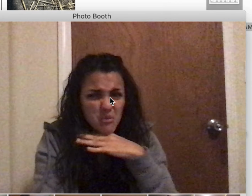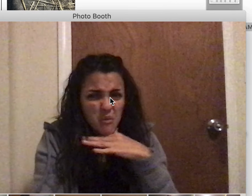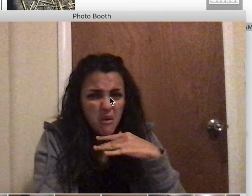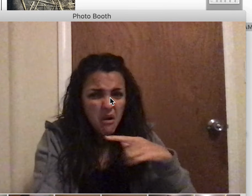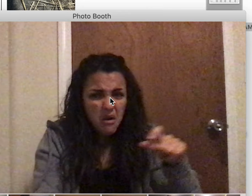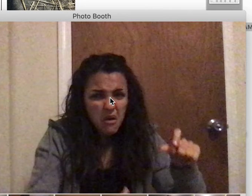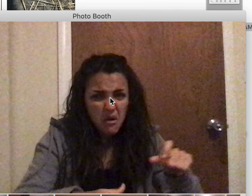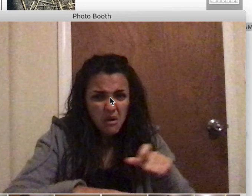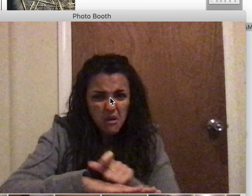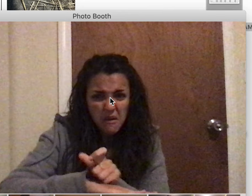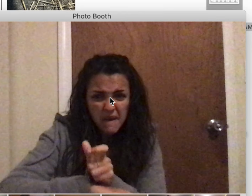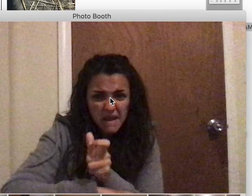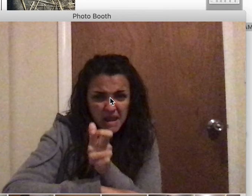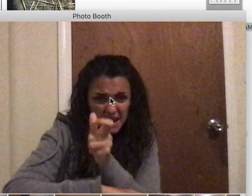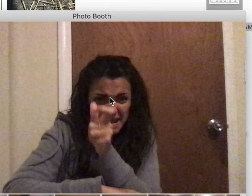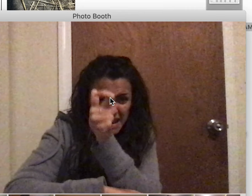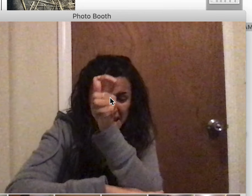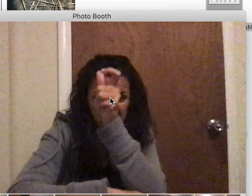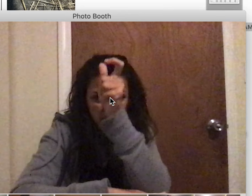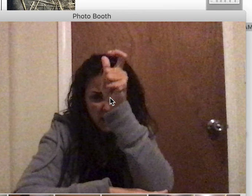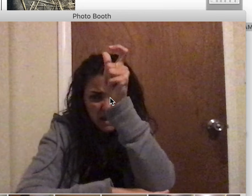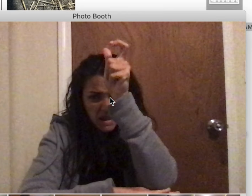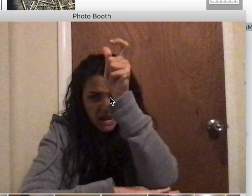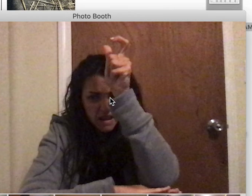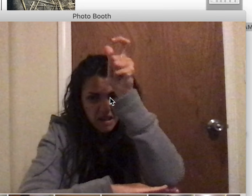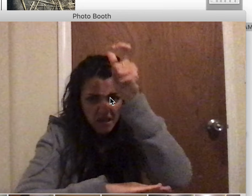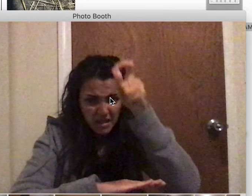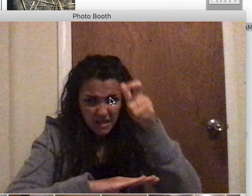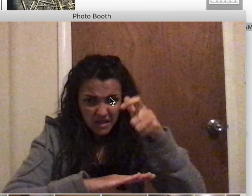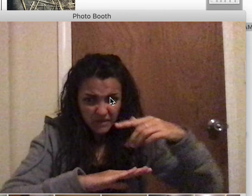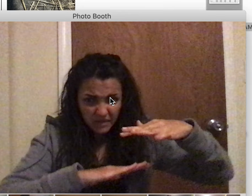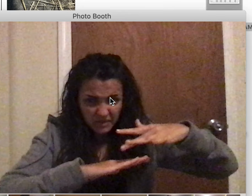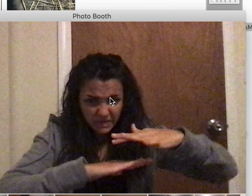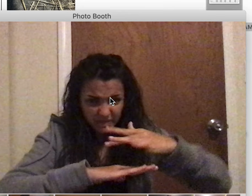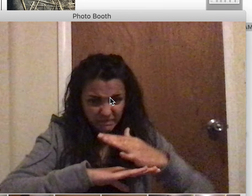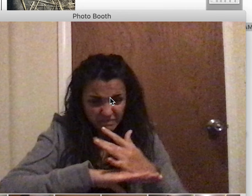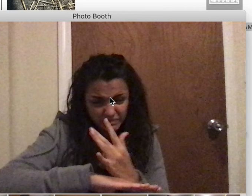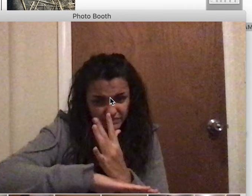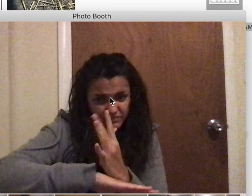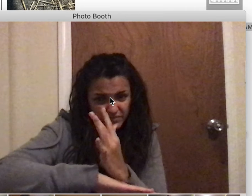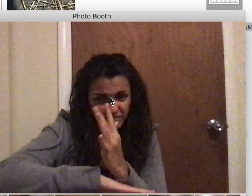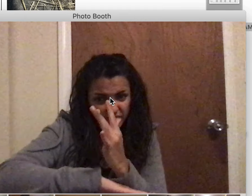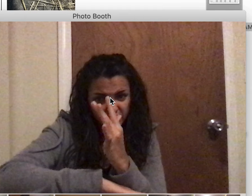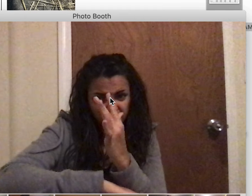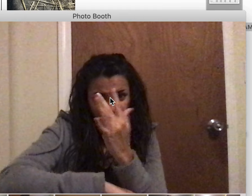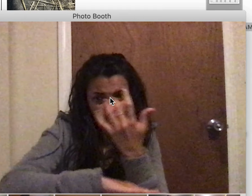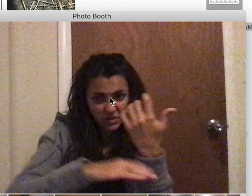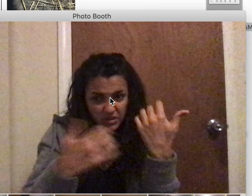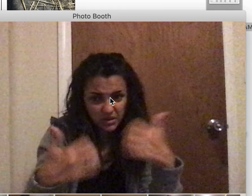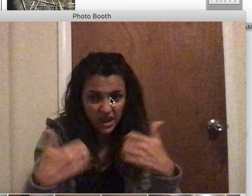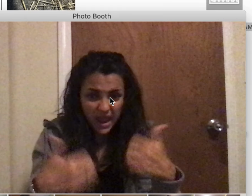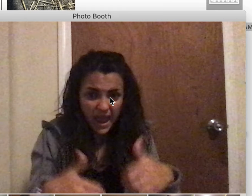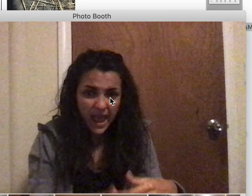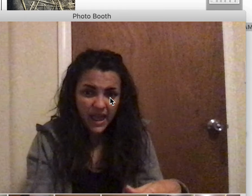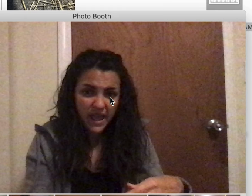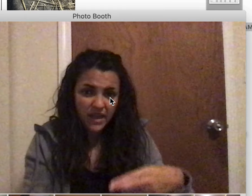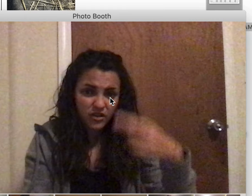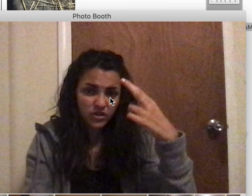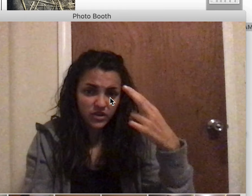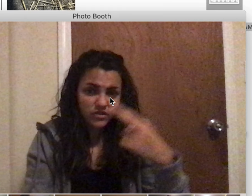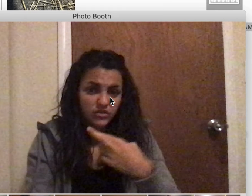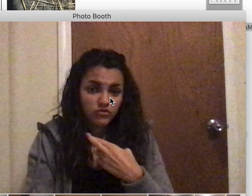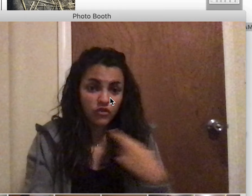being transported. And during that coming, storing, and leaving is where the highest risks for All right, so let's break